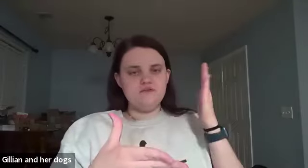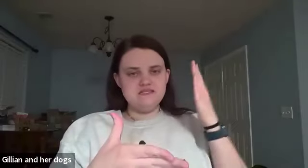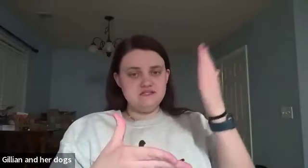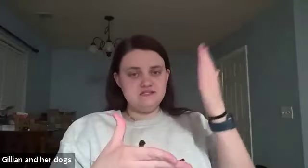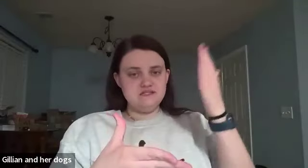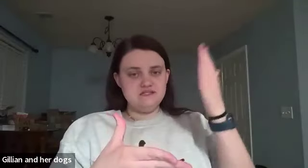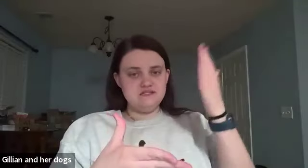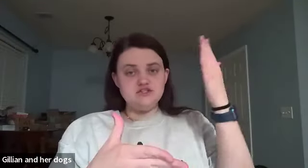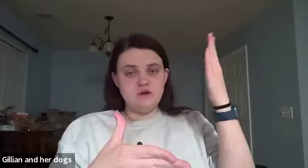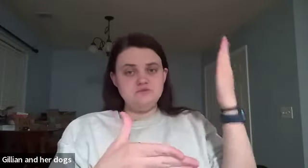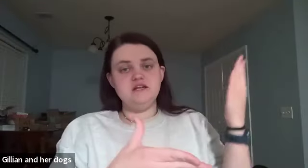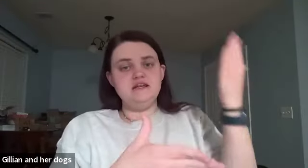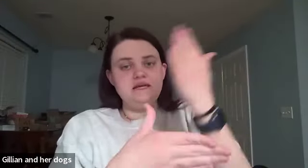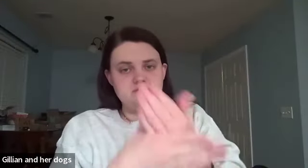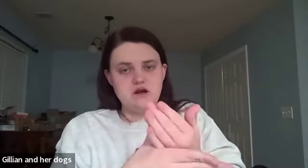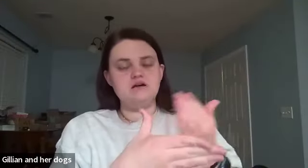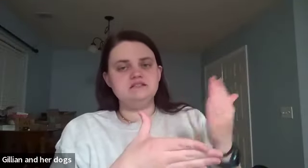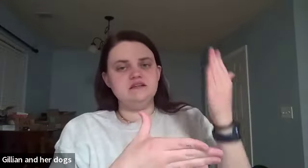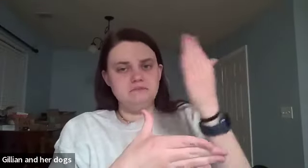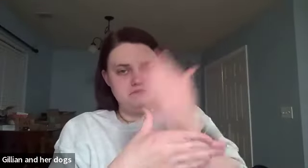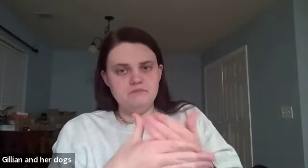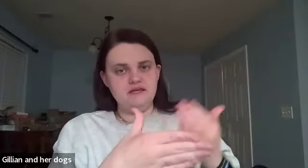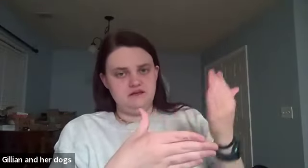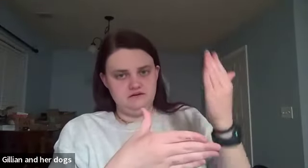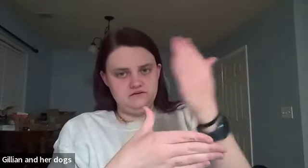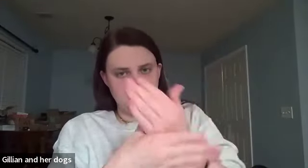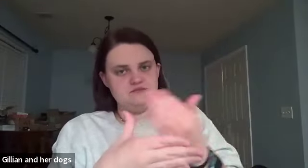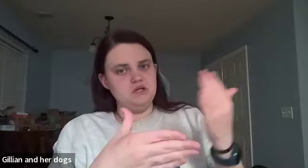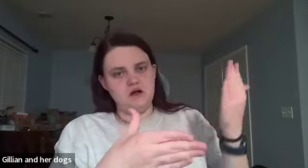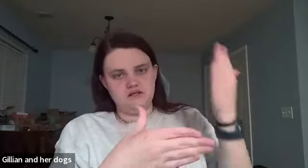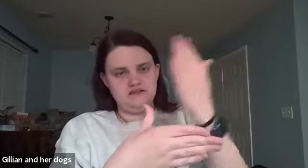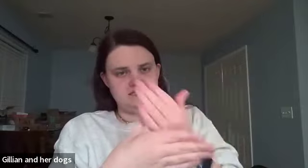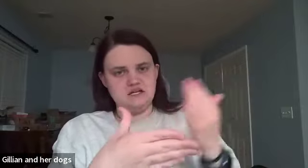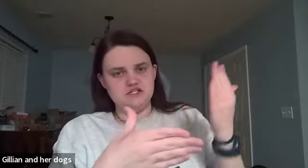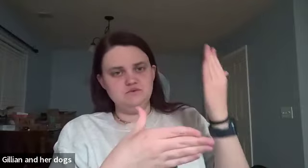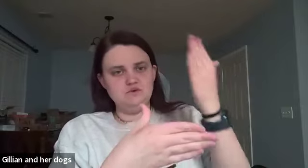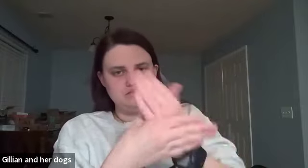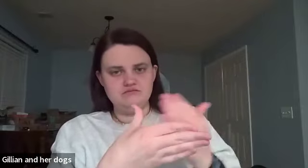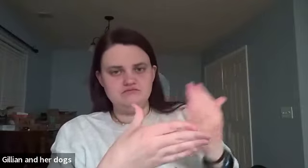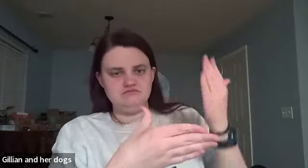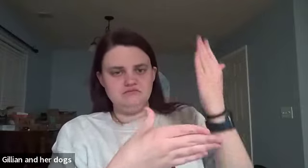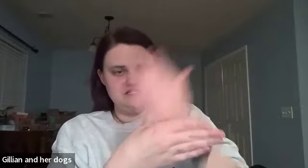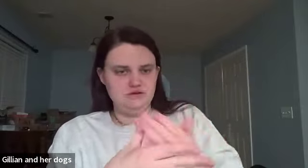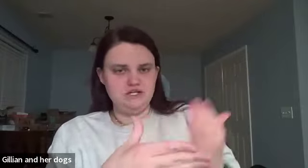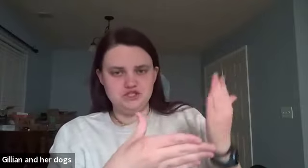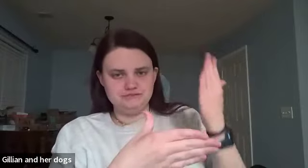about this is the interruption, and it keeps constantly bumping in, like it's blocking, like it's not a smooth